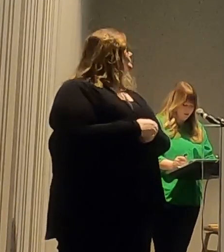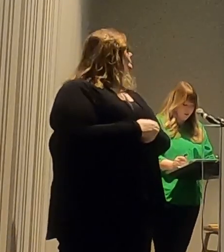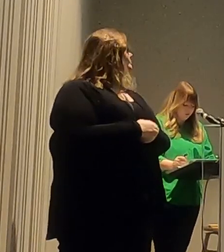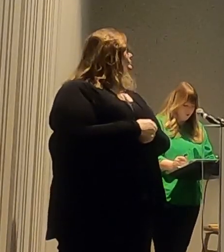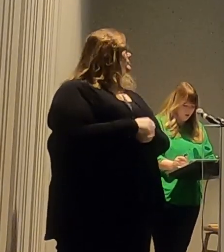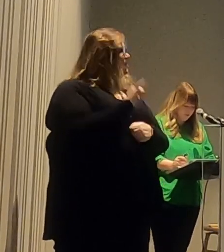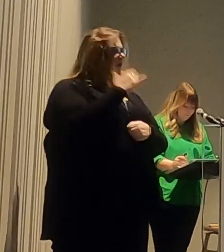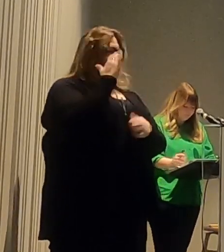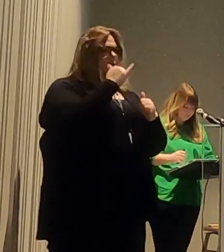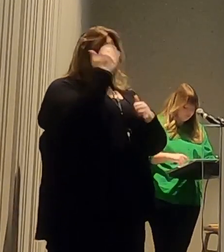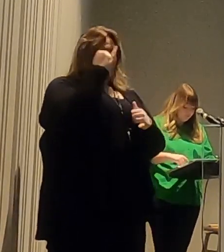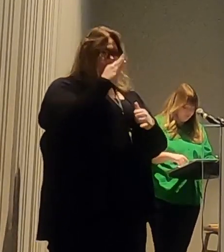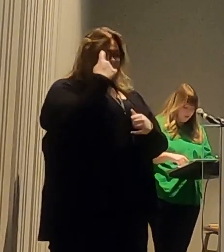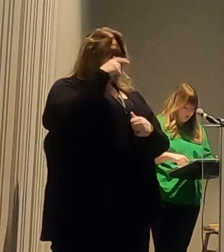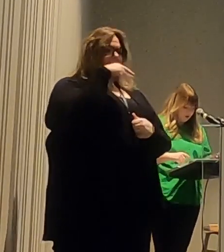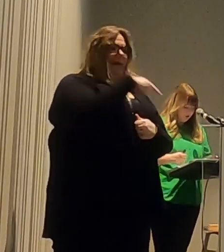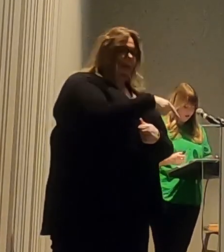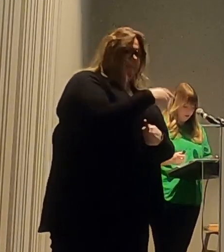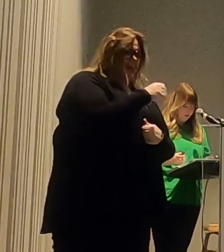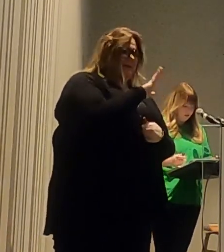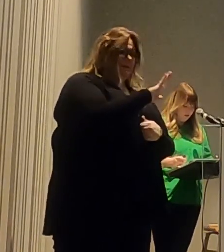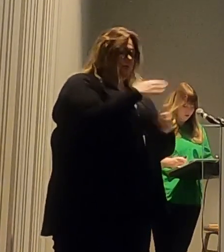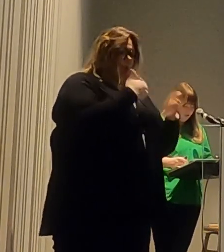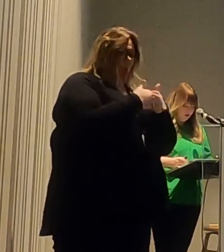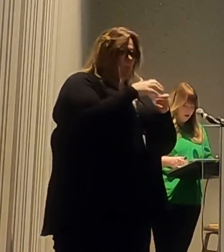him or his close court.